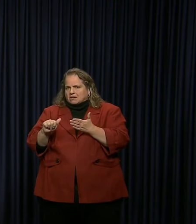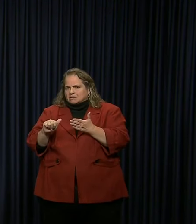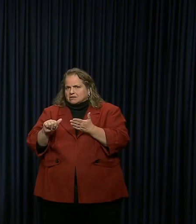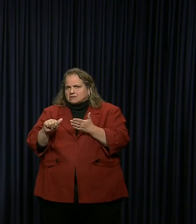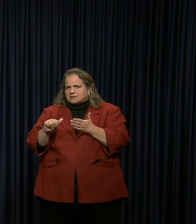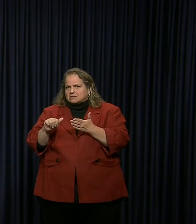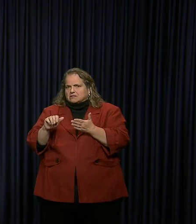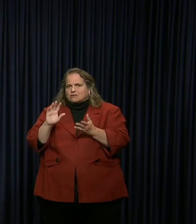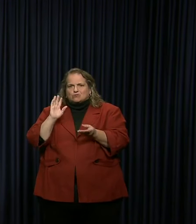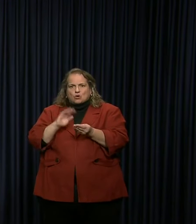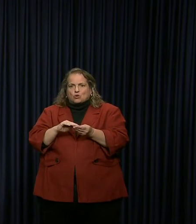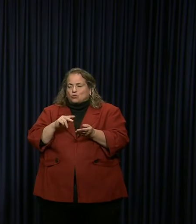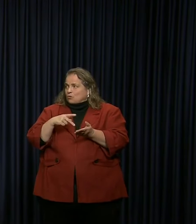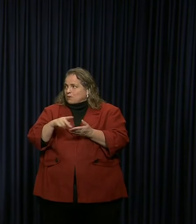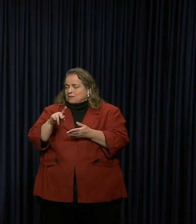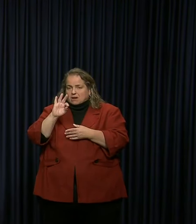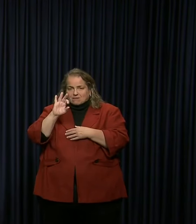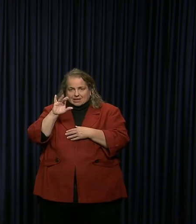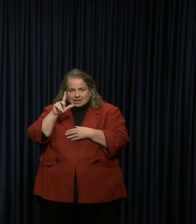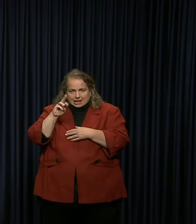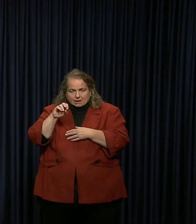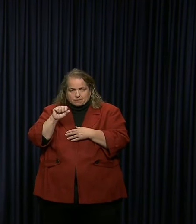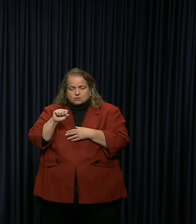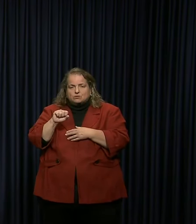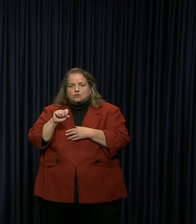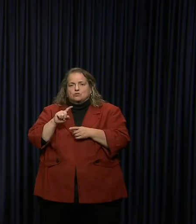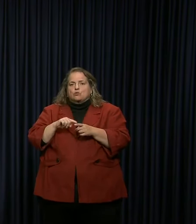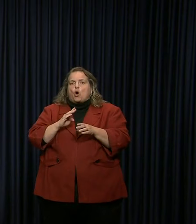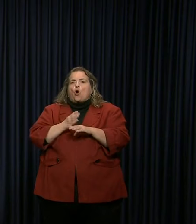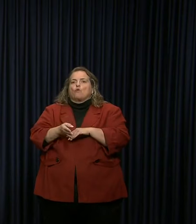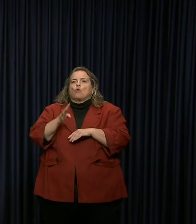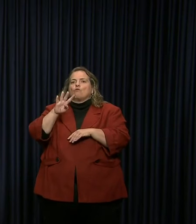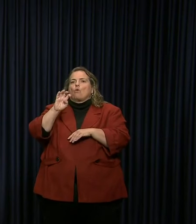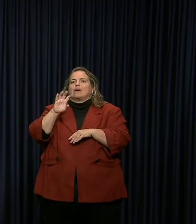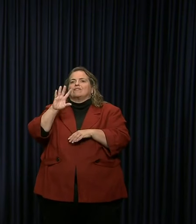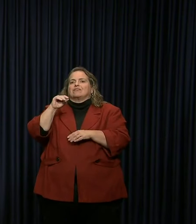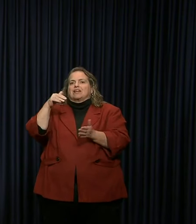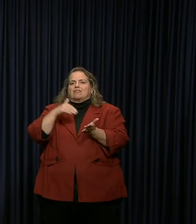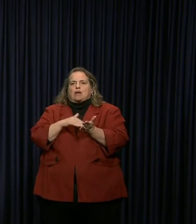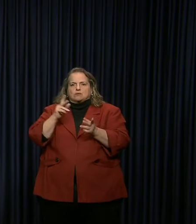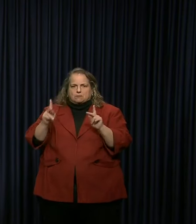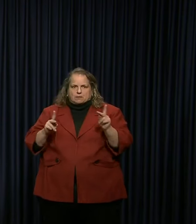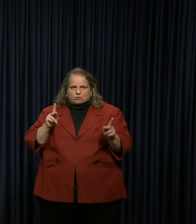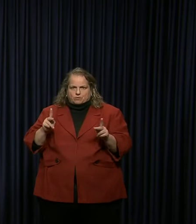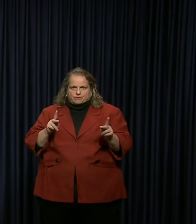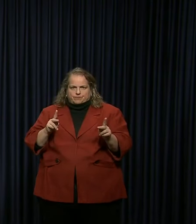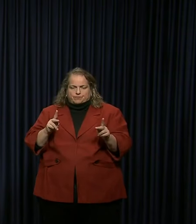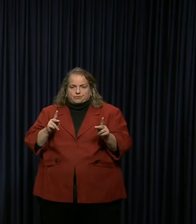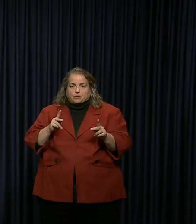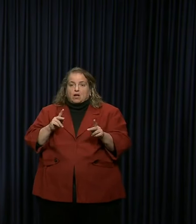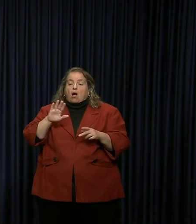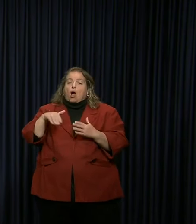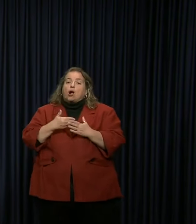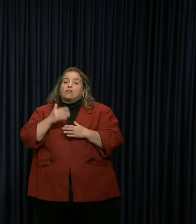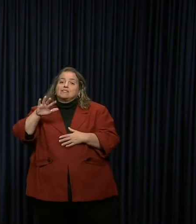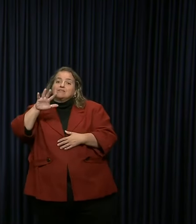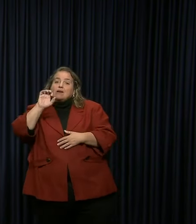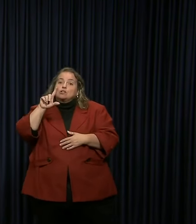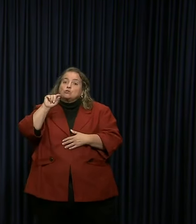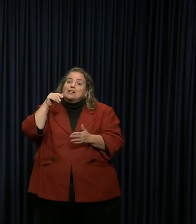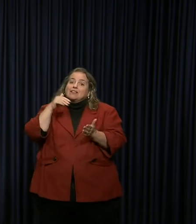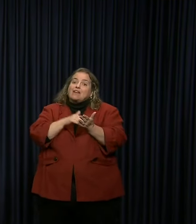in total payment of claims to over 450,000 people. Now, all those